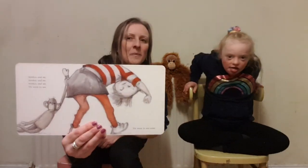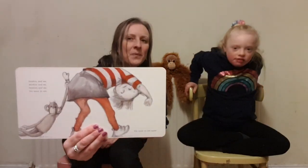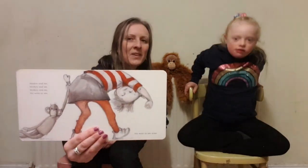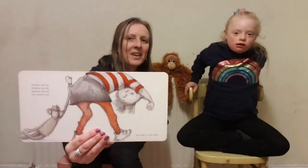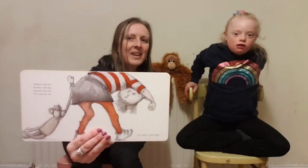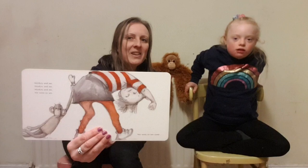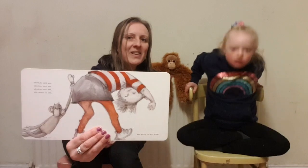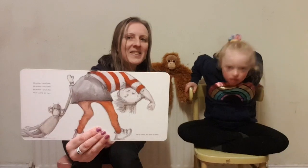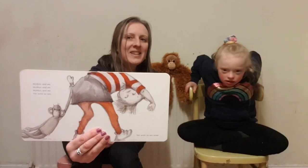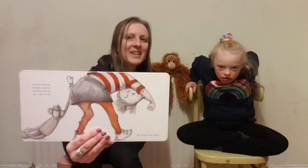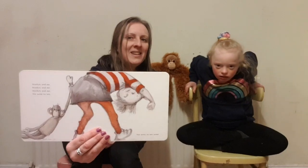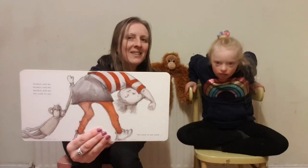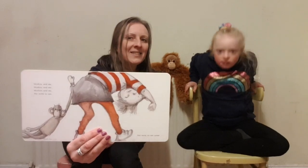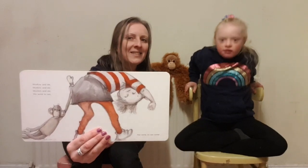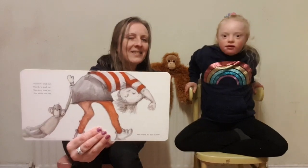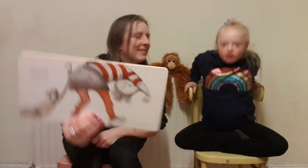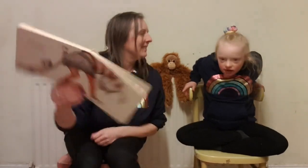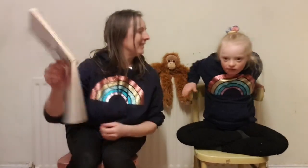I know. Okay, you ready? Ready.